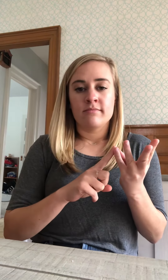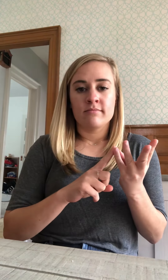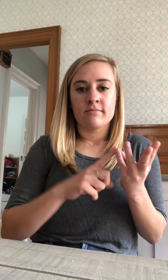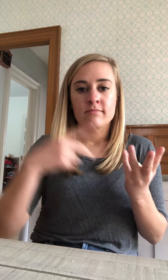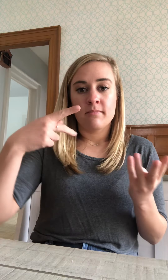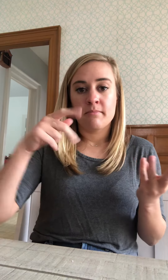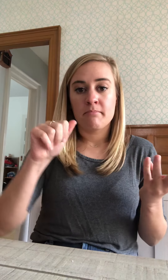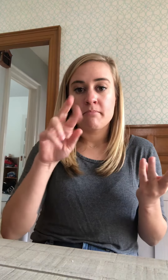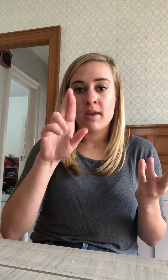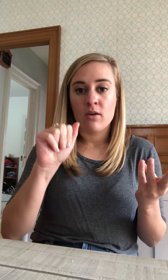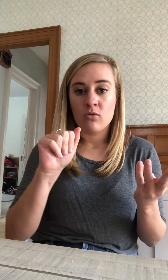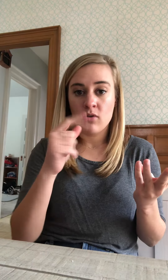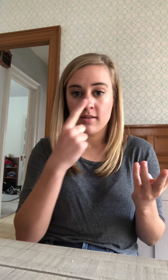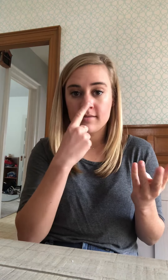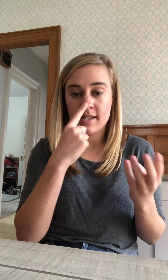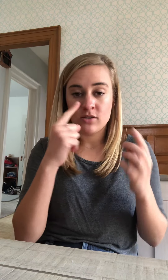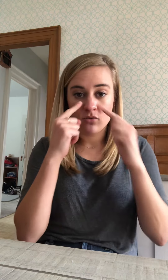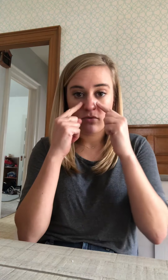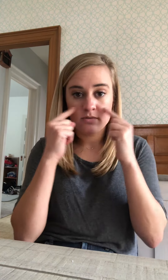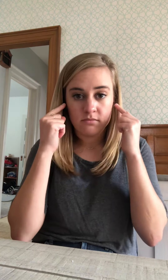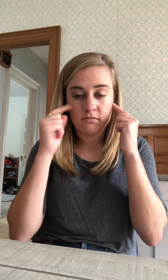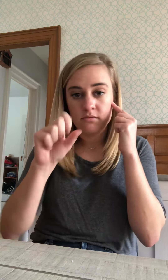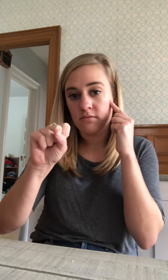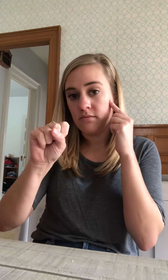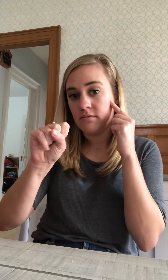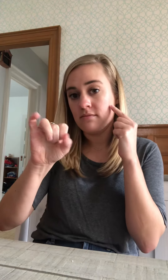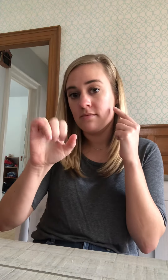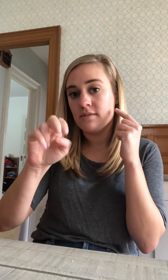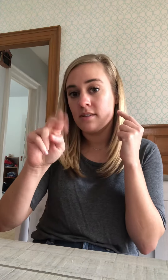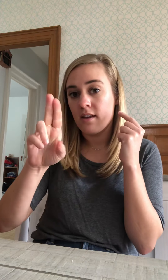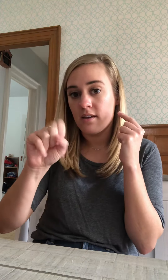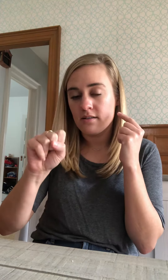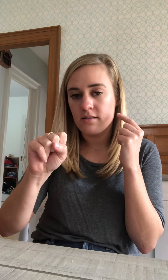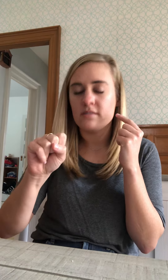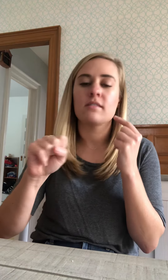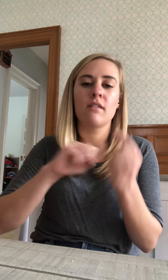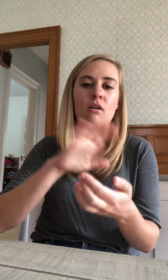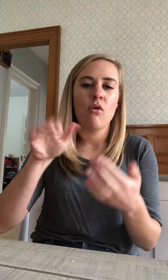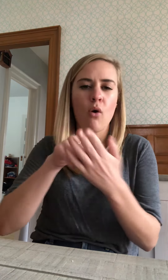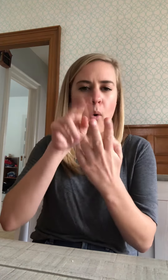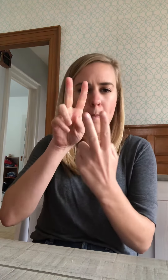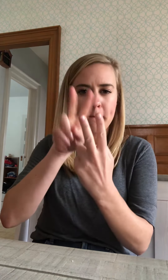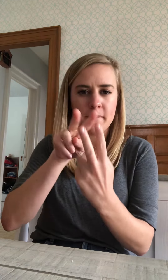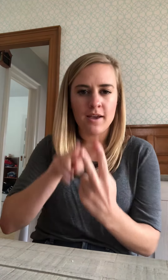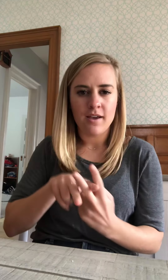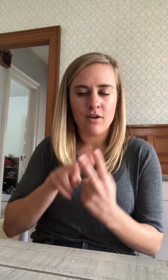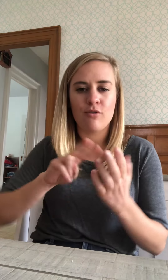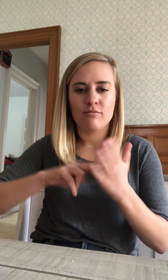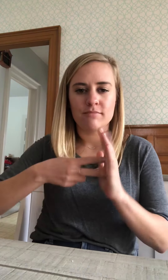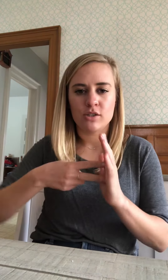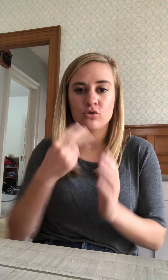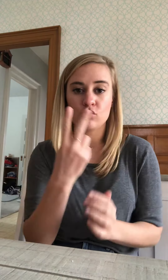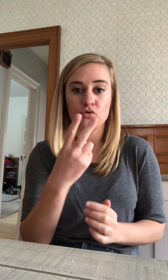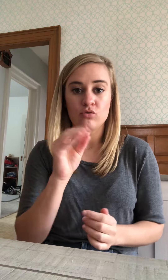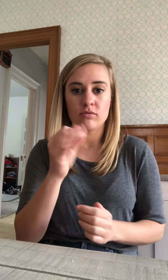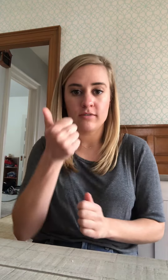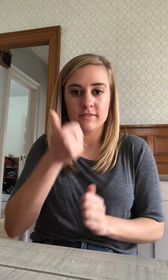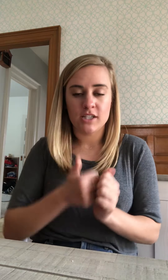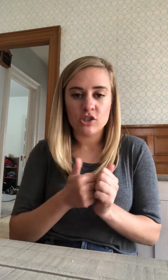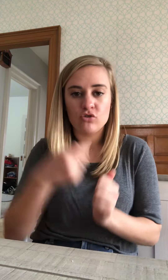sinuses. Paranasal sinuses are all paired structures, so there's 2 of each paranasal sinus, or